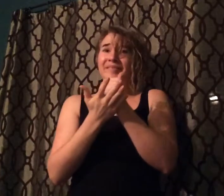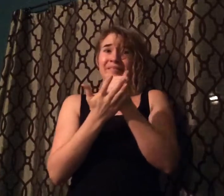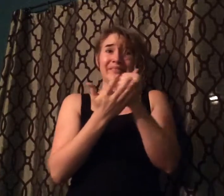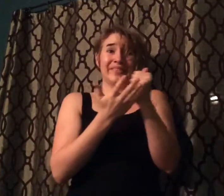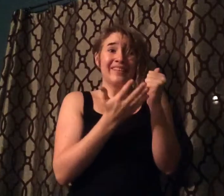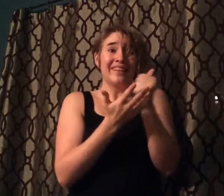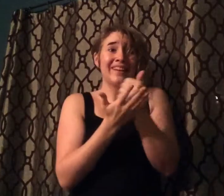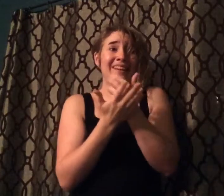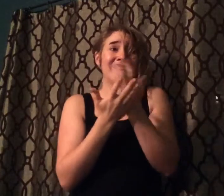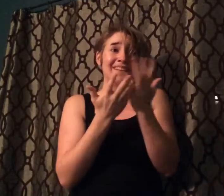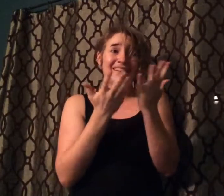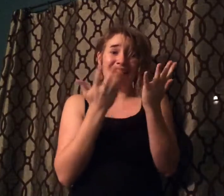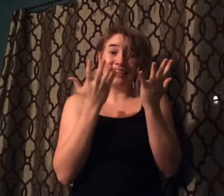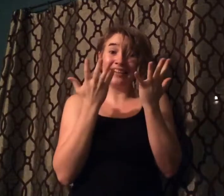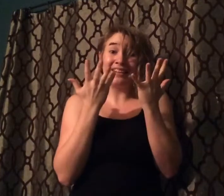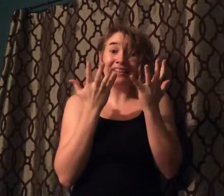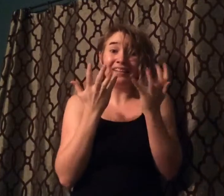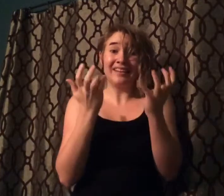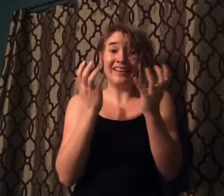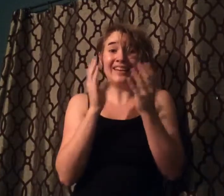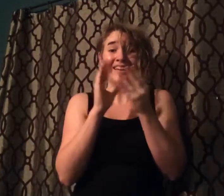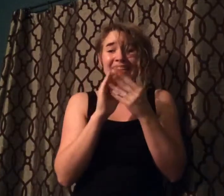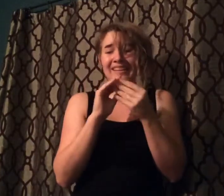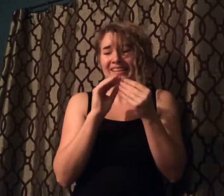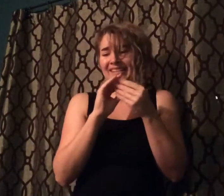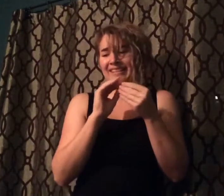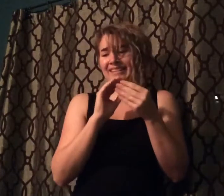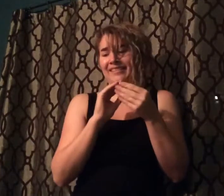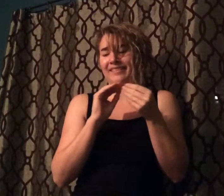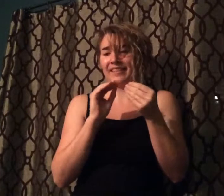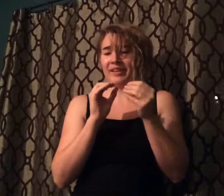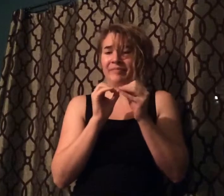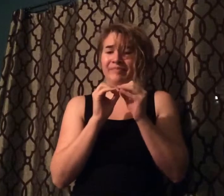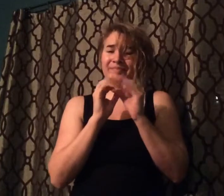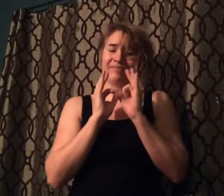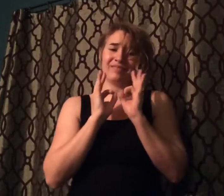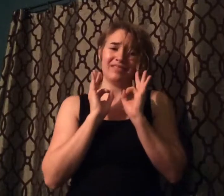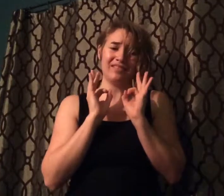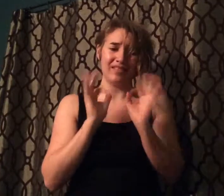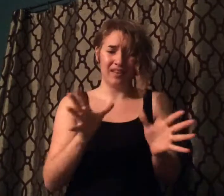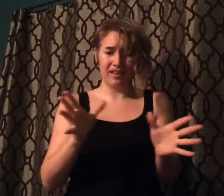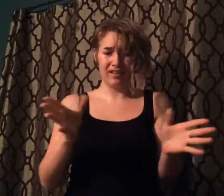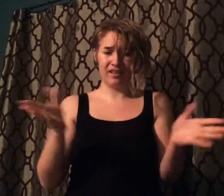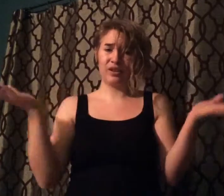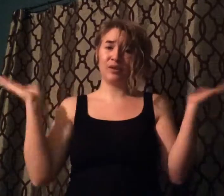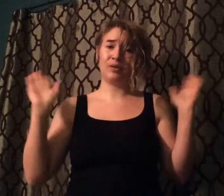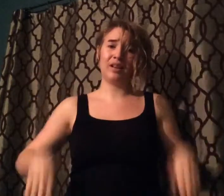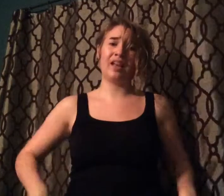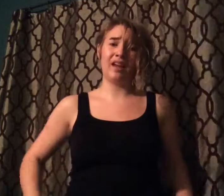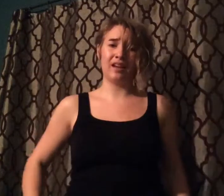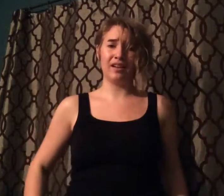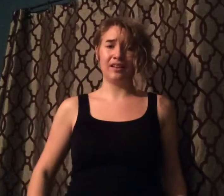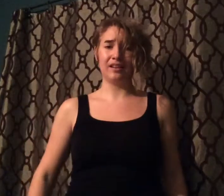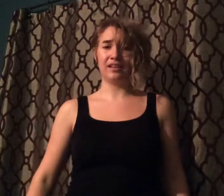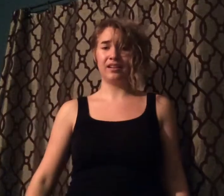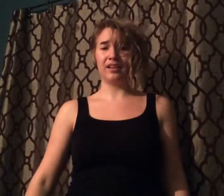Staring at the ceiling I used to look too late